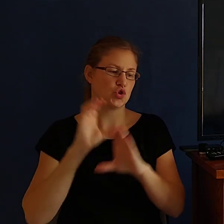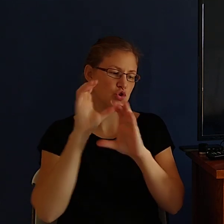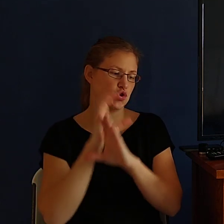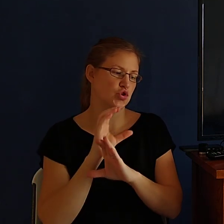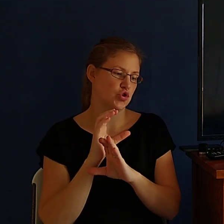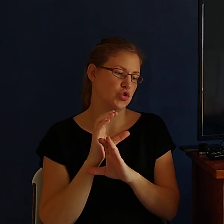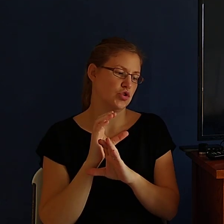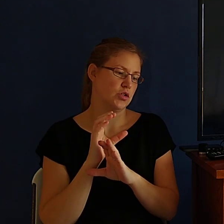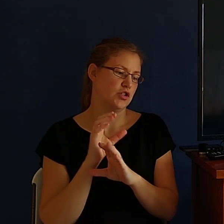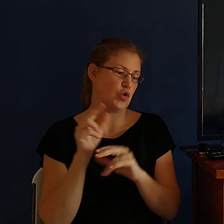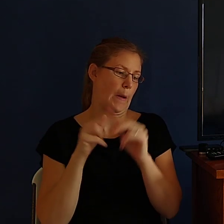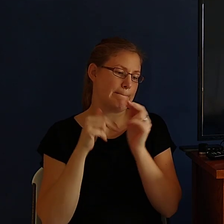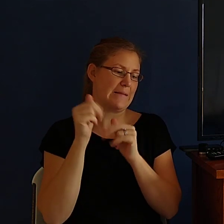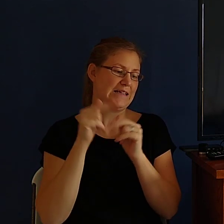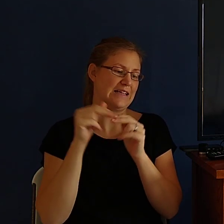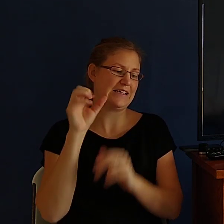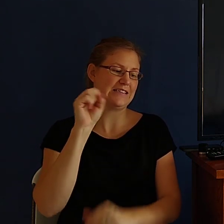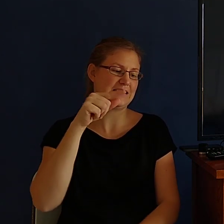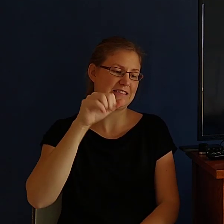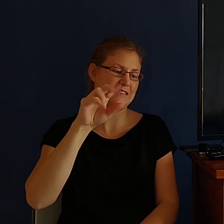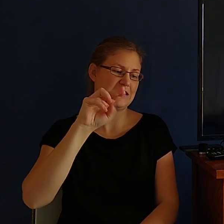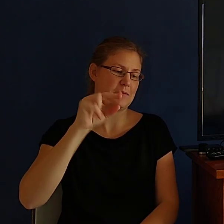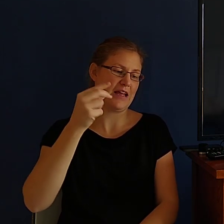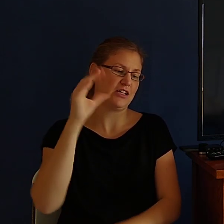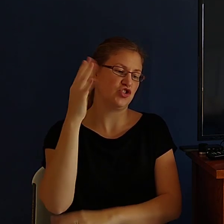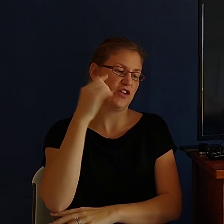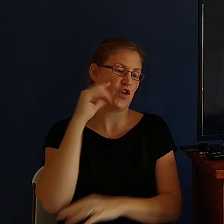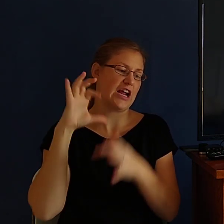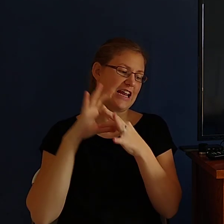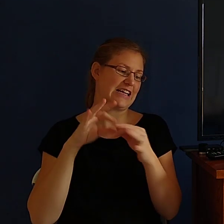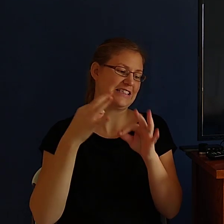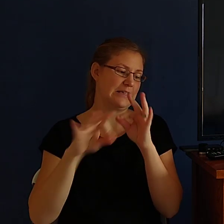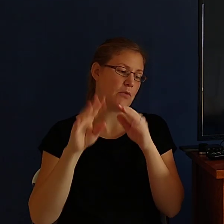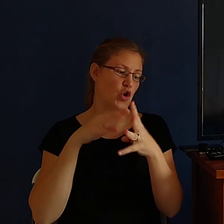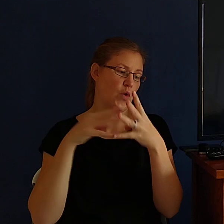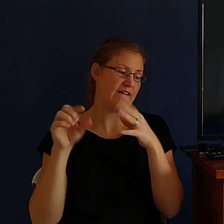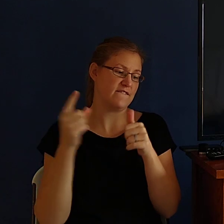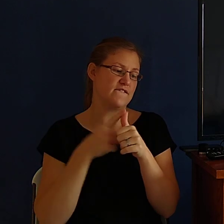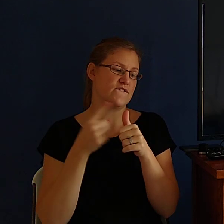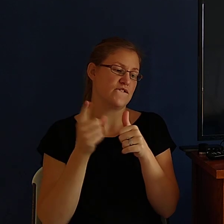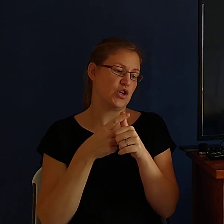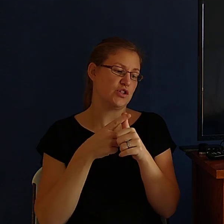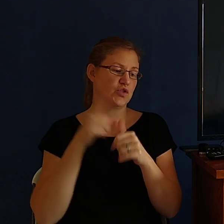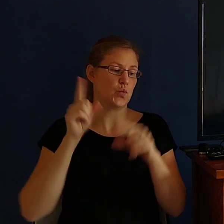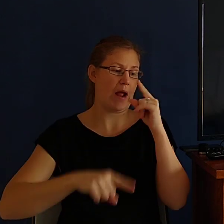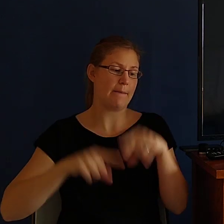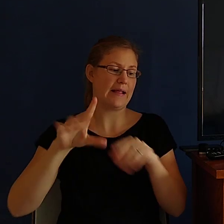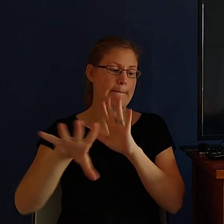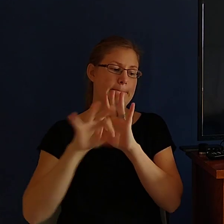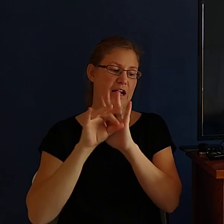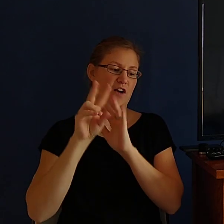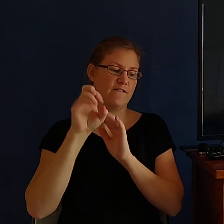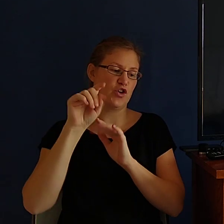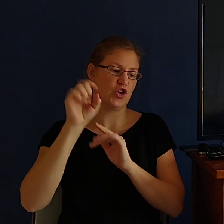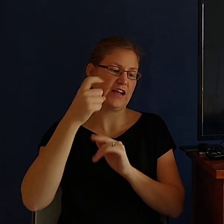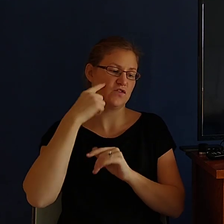build a spanning tree for a connected simple graph, first arbitrarily choose a vertex of the graph as the